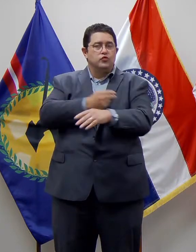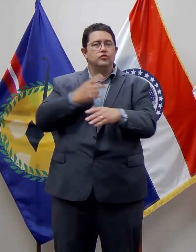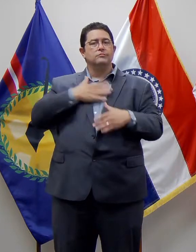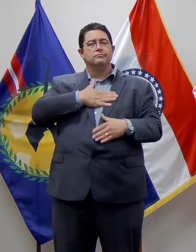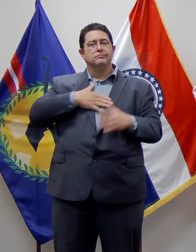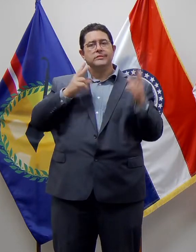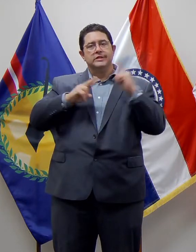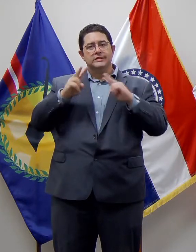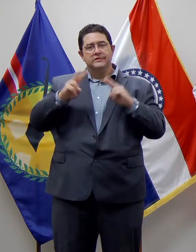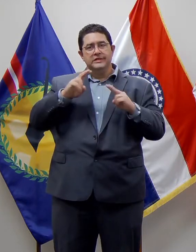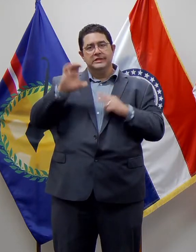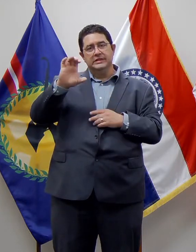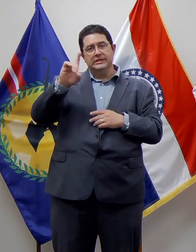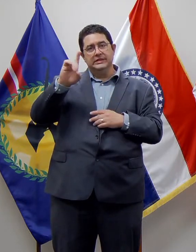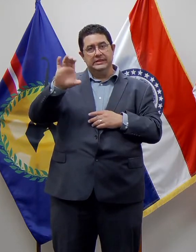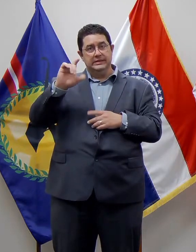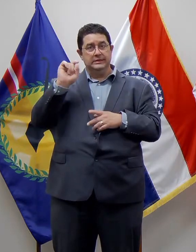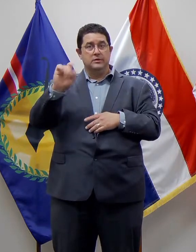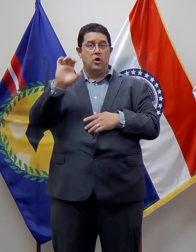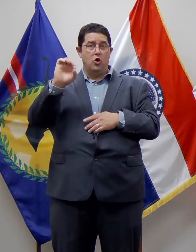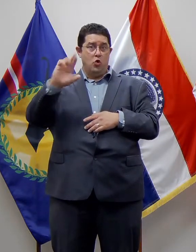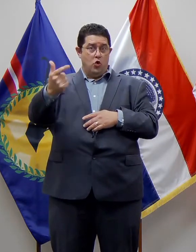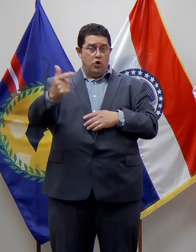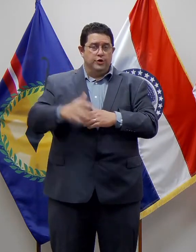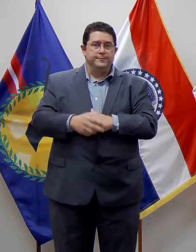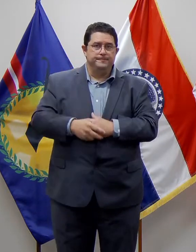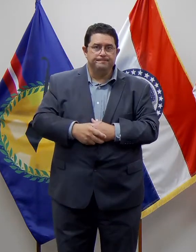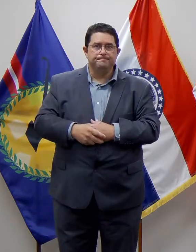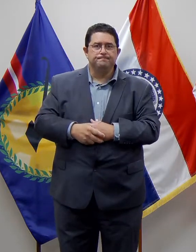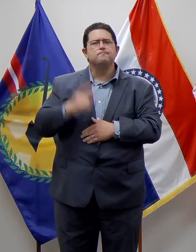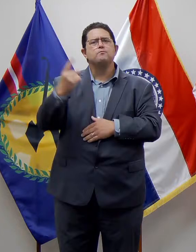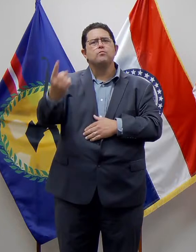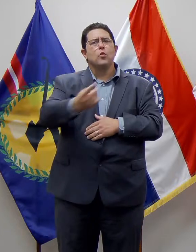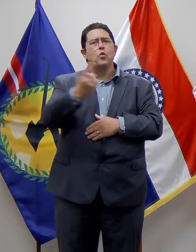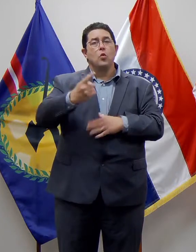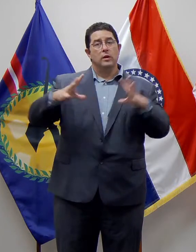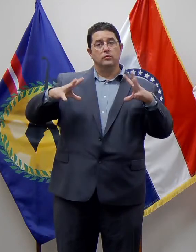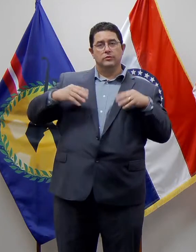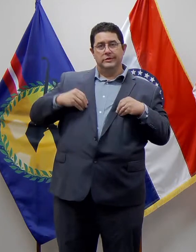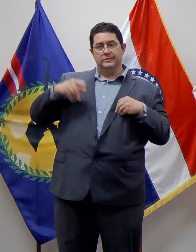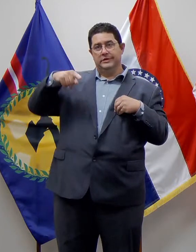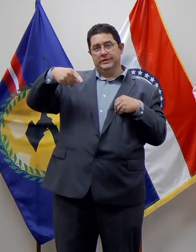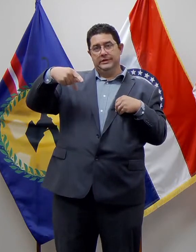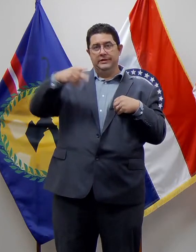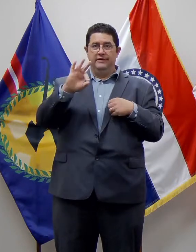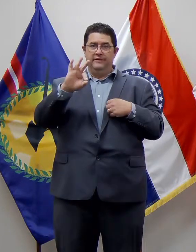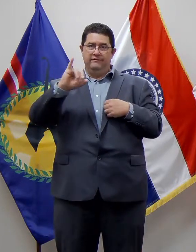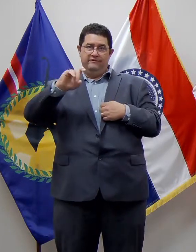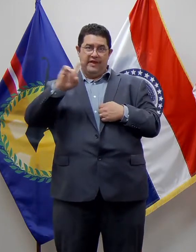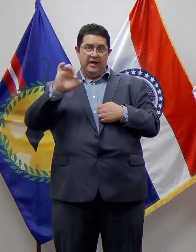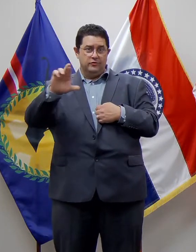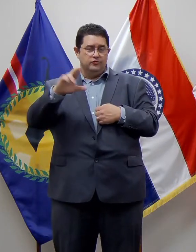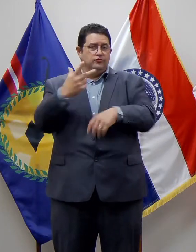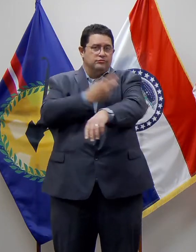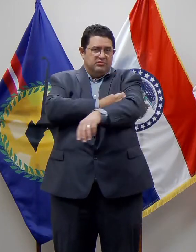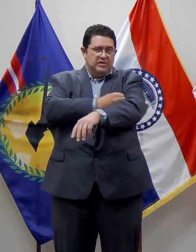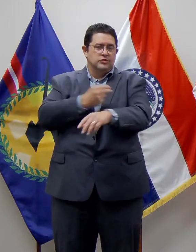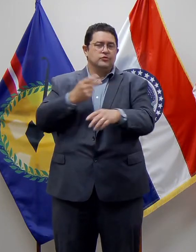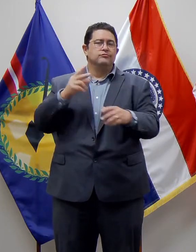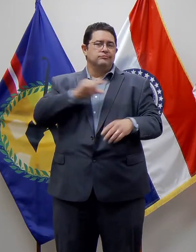to cdc.org. Only recipients of the Pfizer vaccine are eligible for a booster